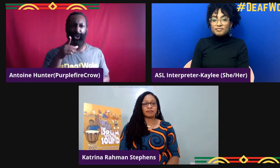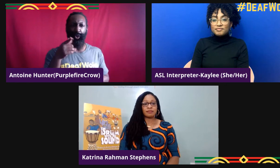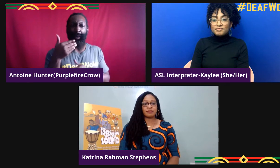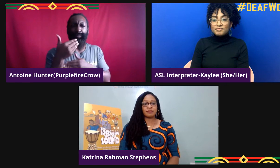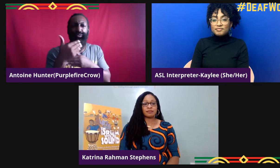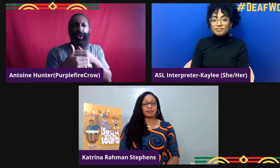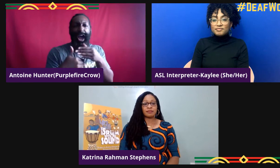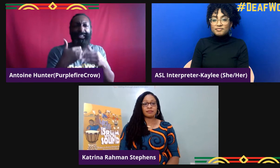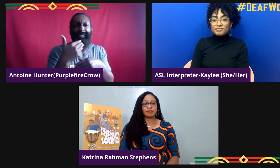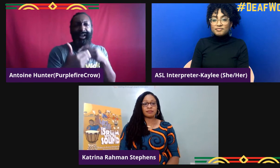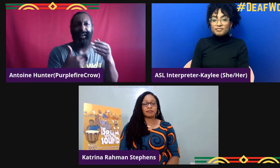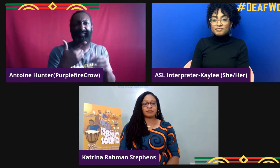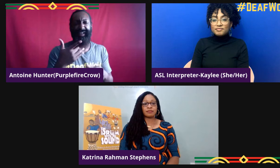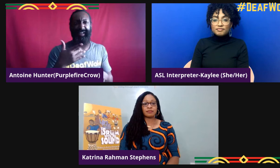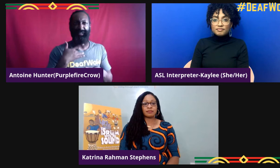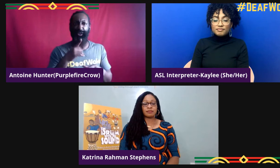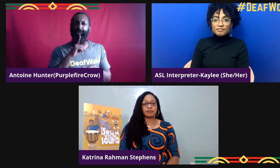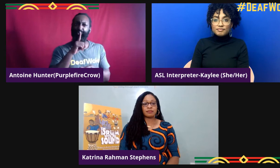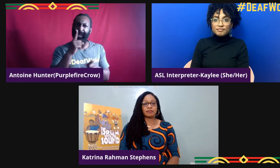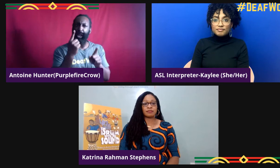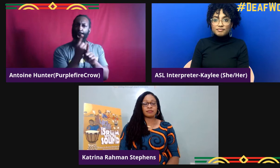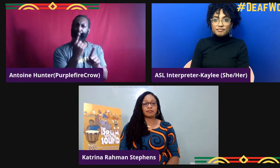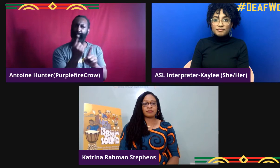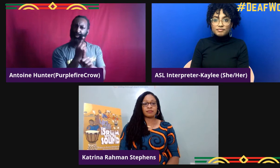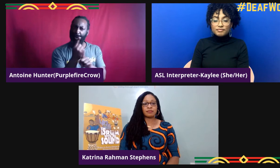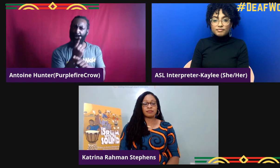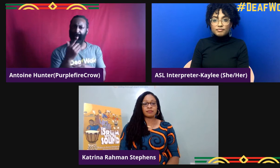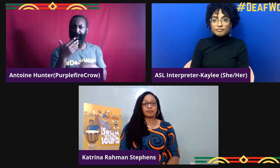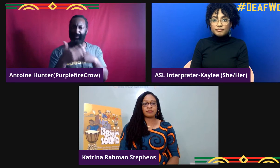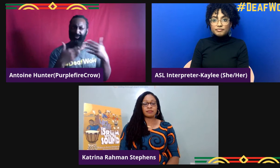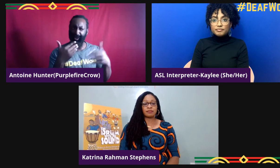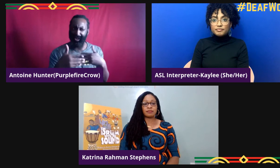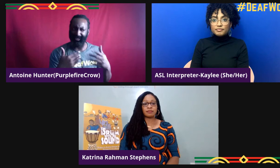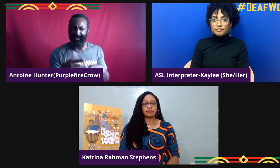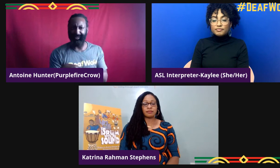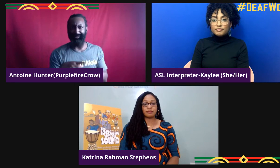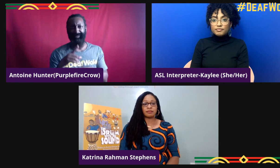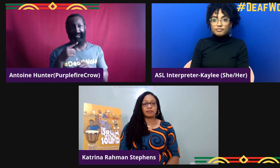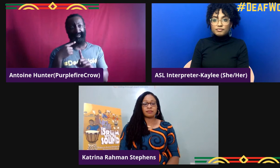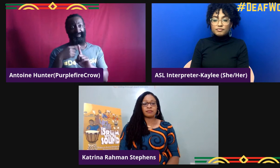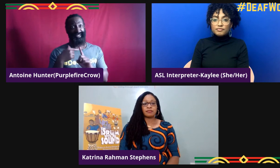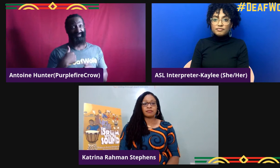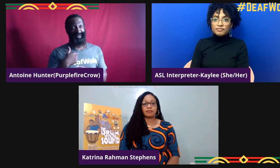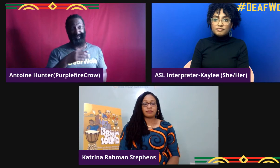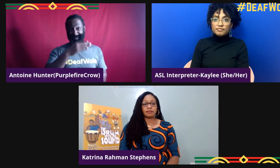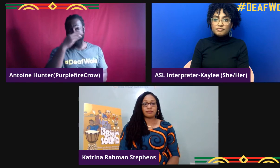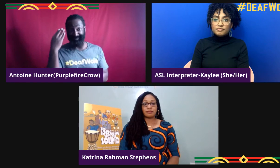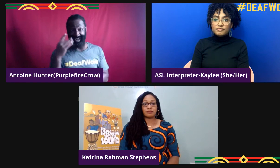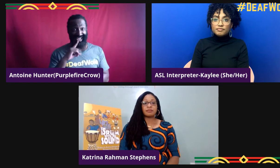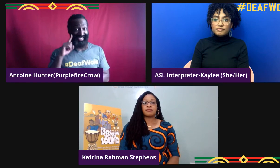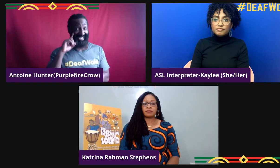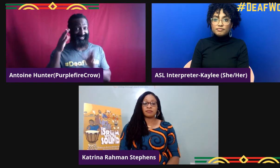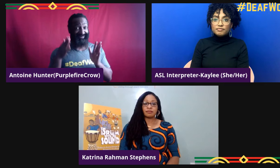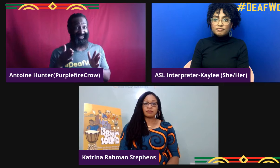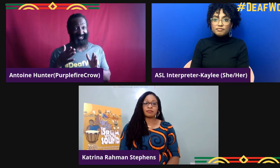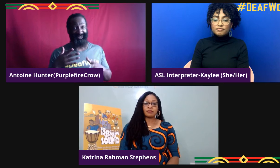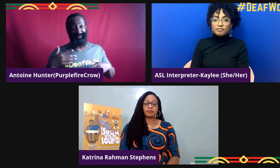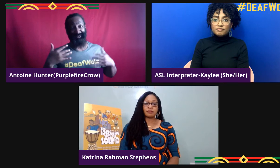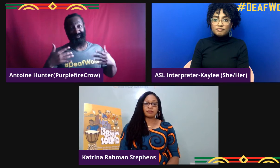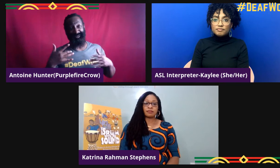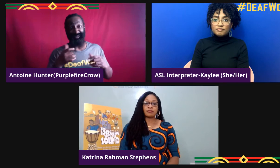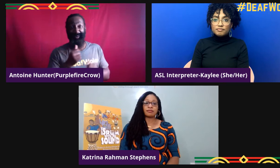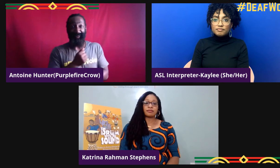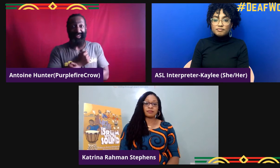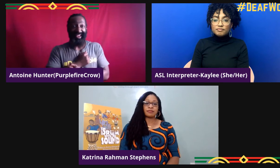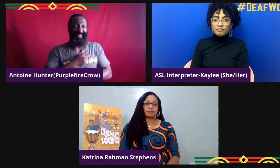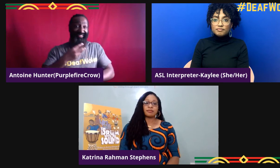we deaf people love the process, the appropriate process. Plus, I'm